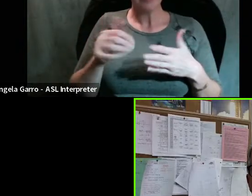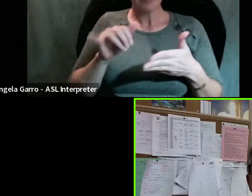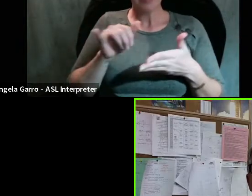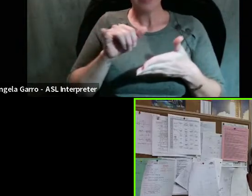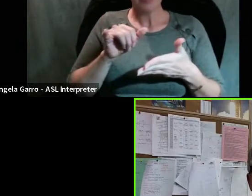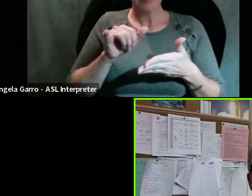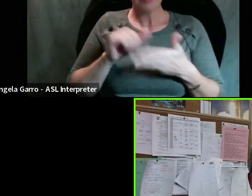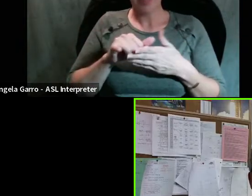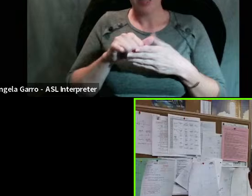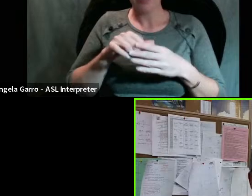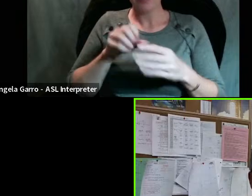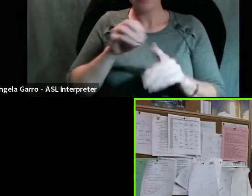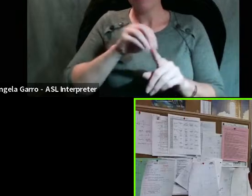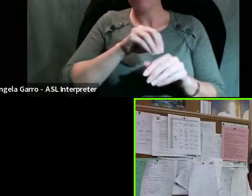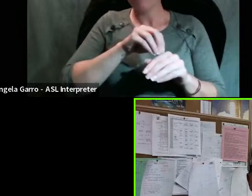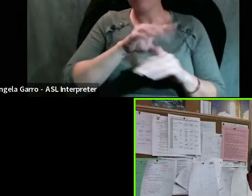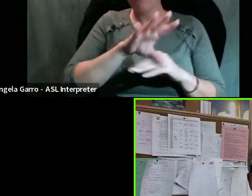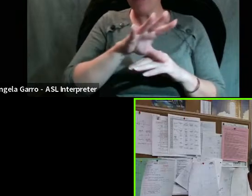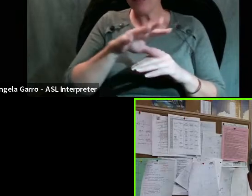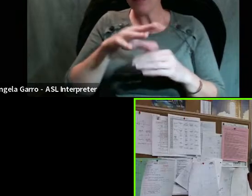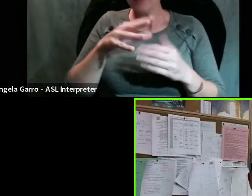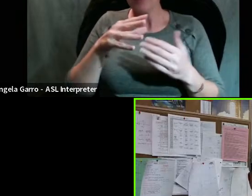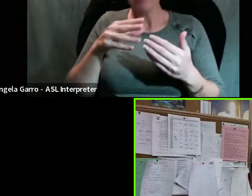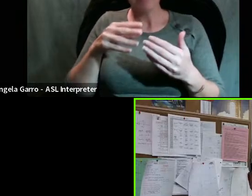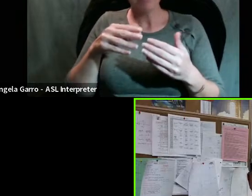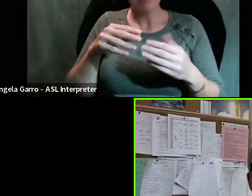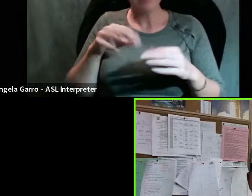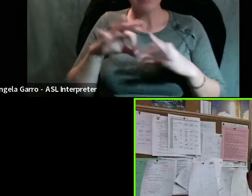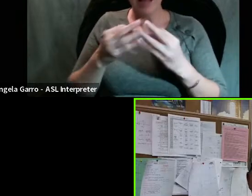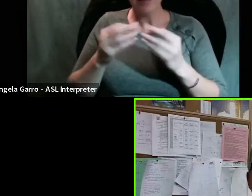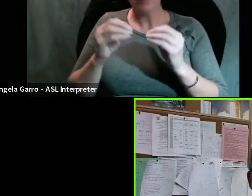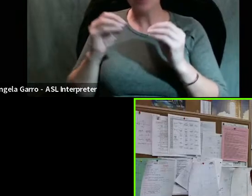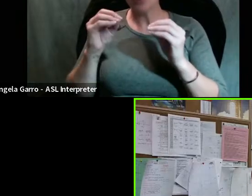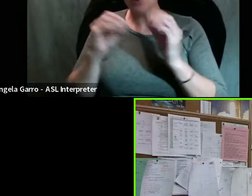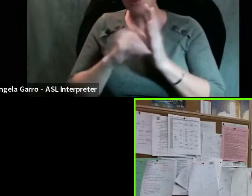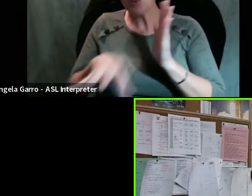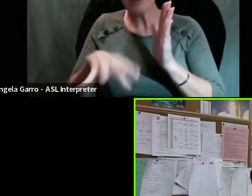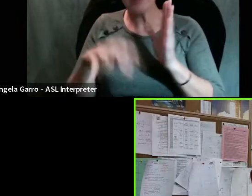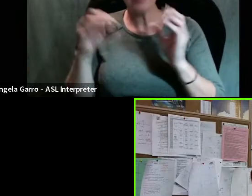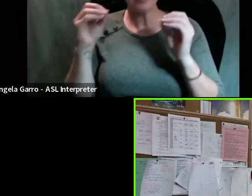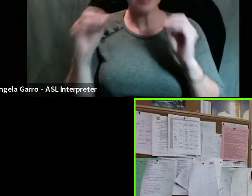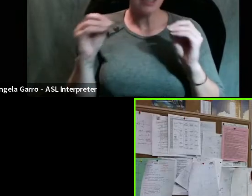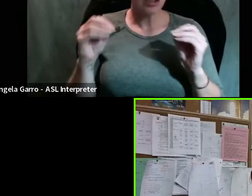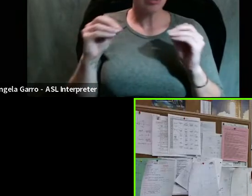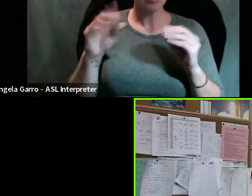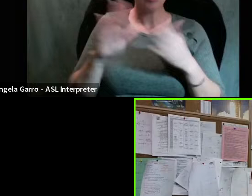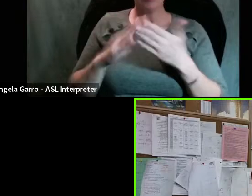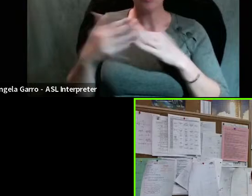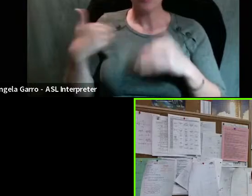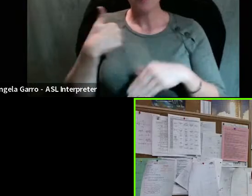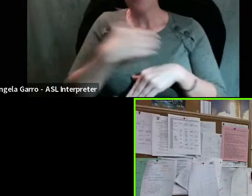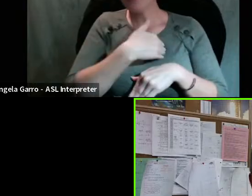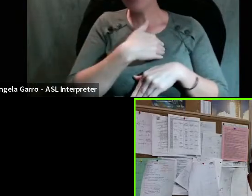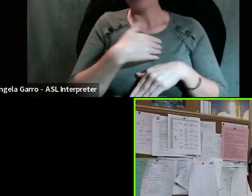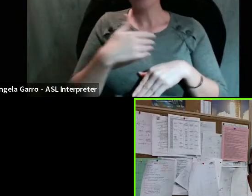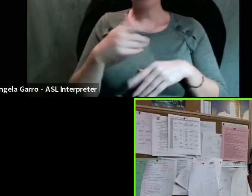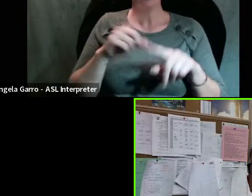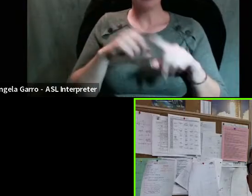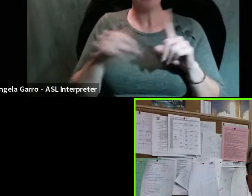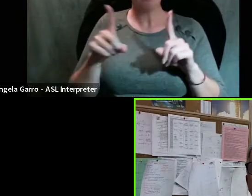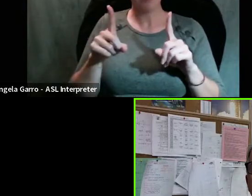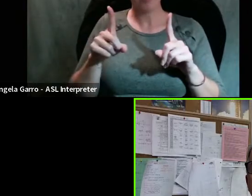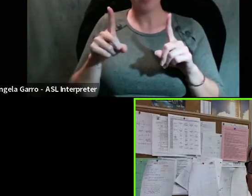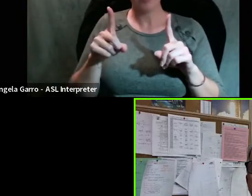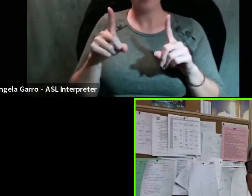are affecting families, students, teachers, and community members. But to